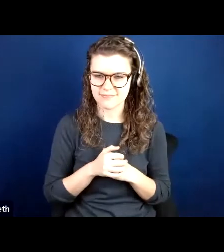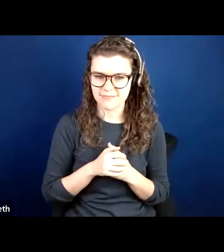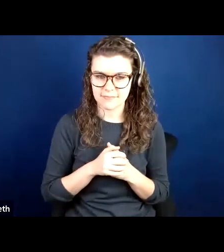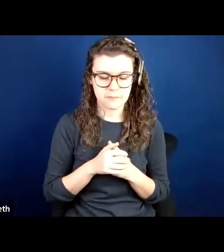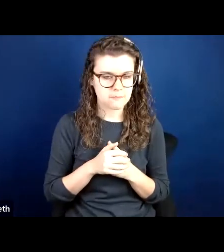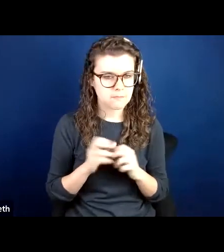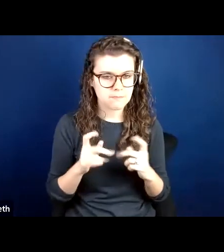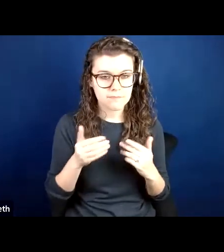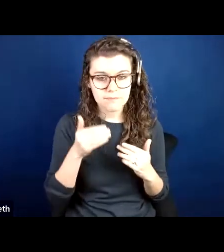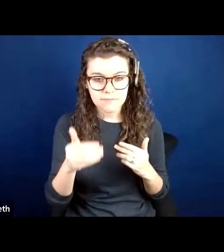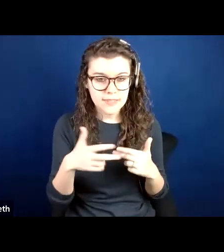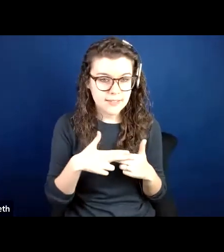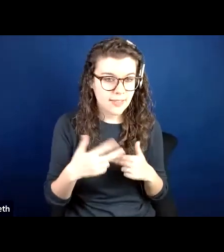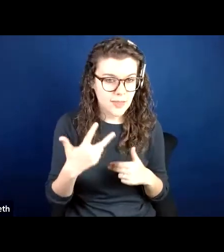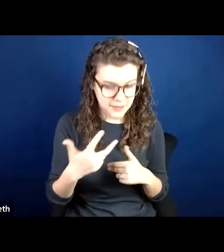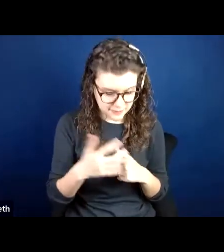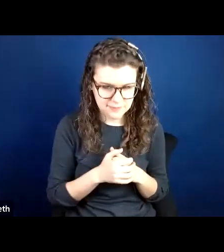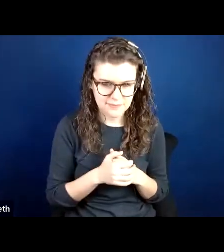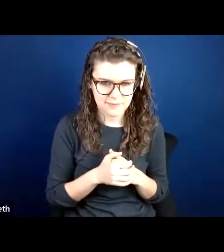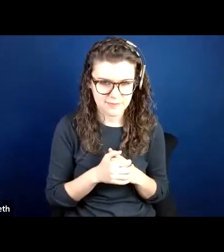Moving to slide 3.